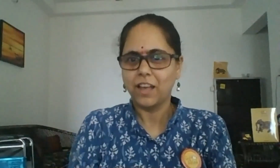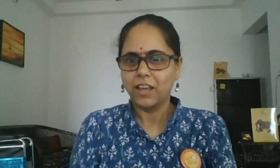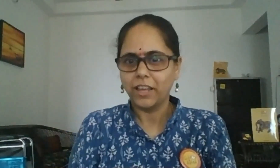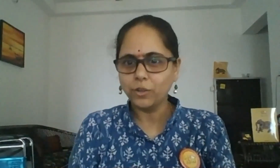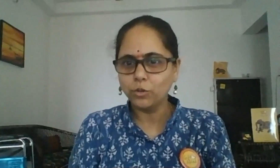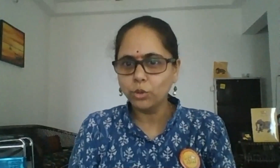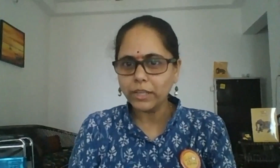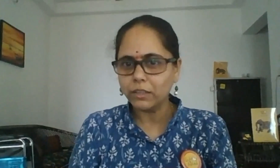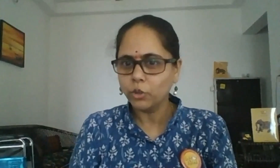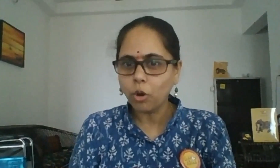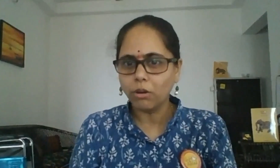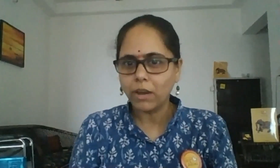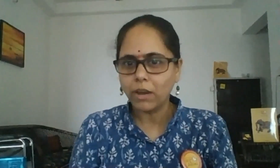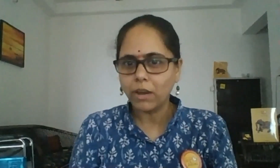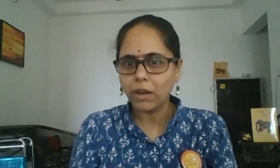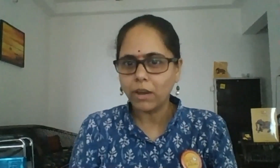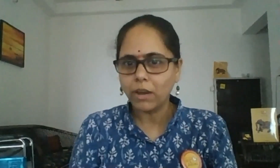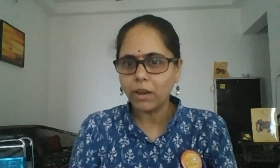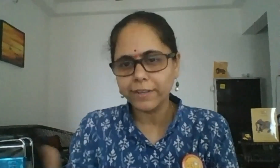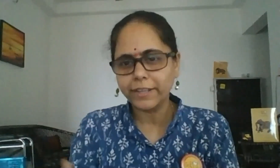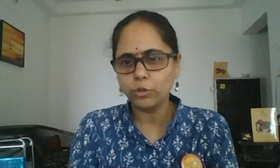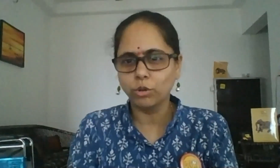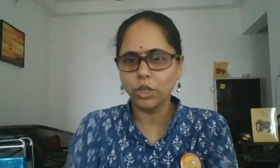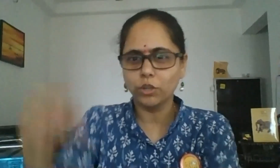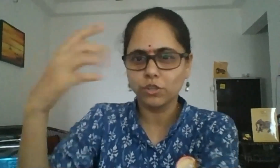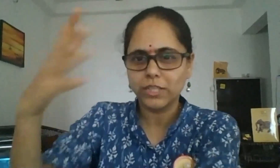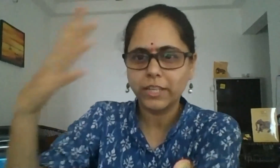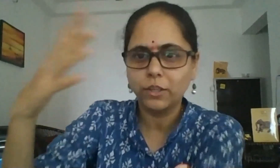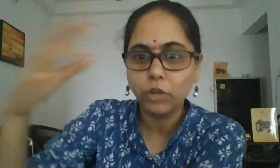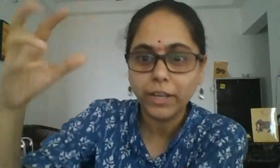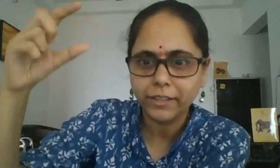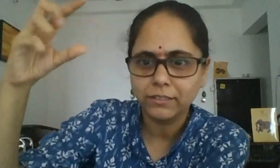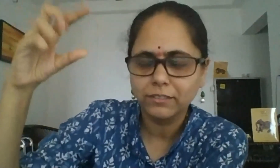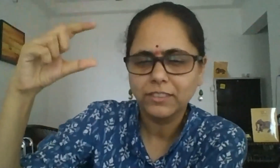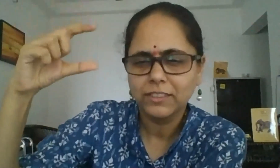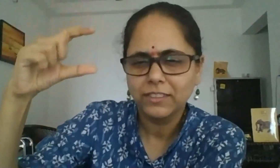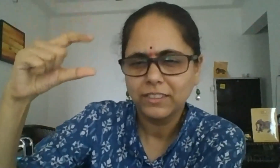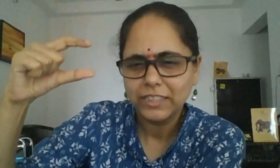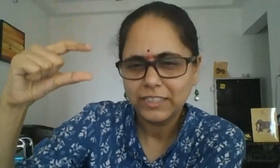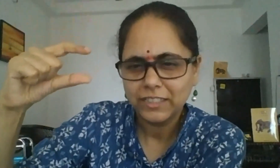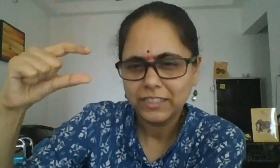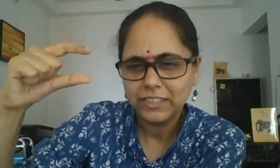Hey, Google. No, I Google also. I didn't do Google also. See, look again.